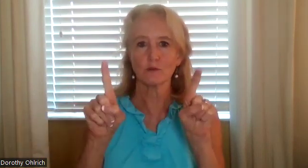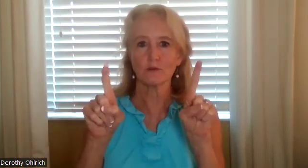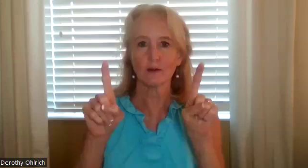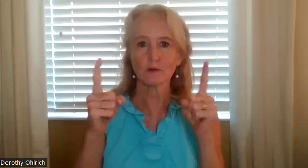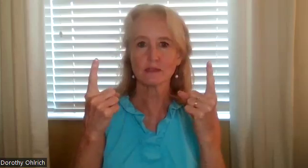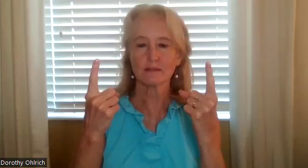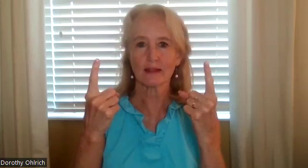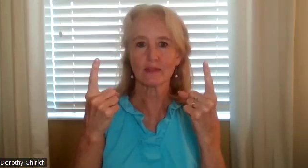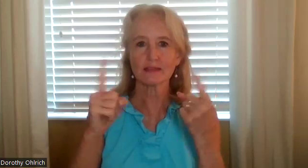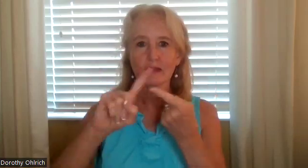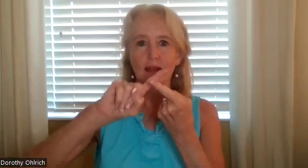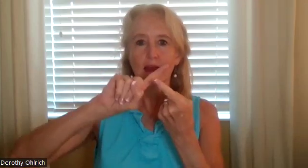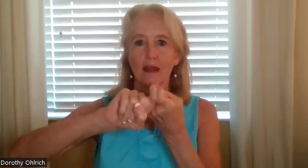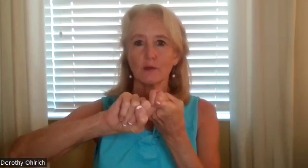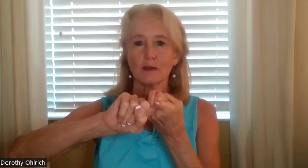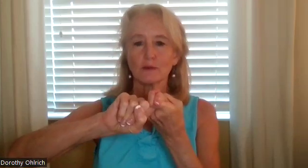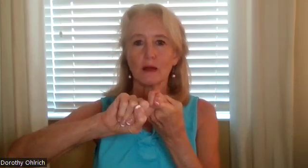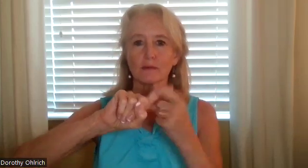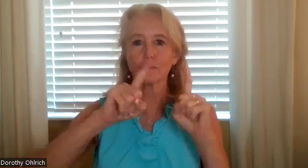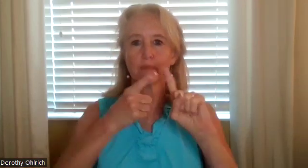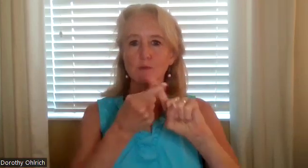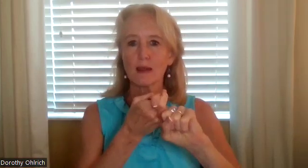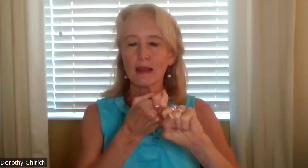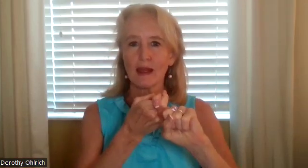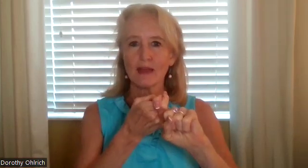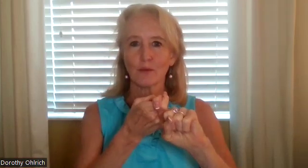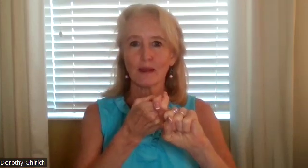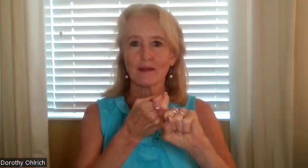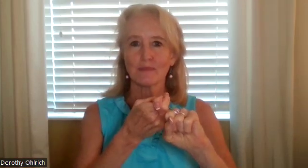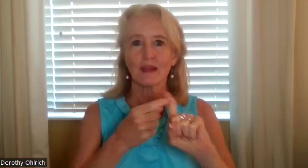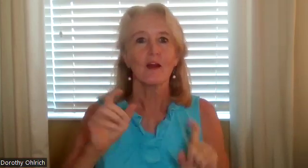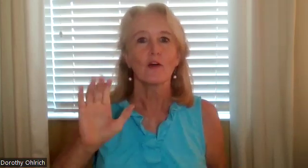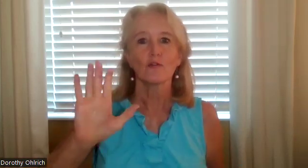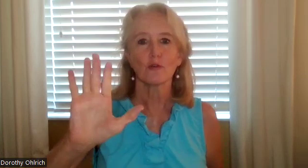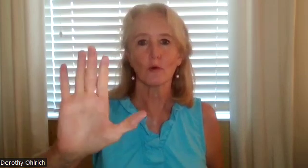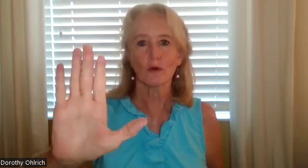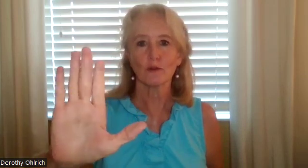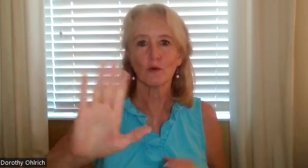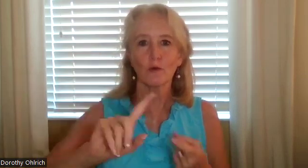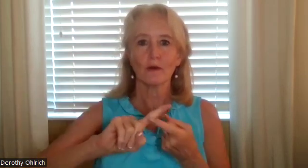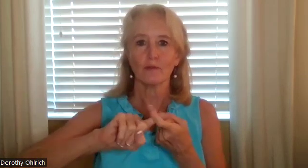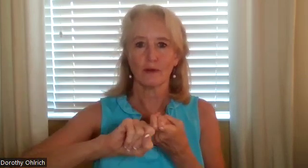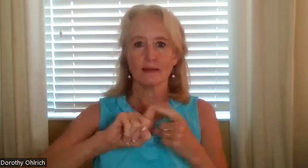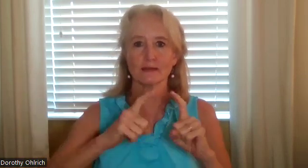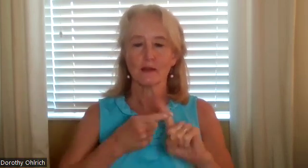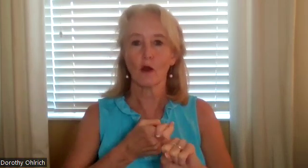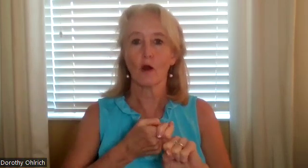2 fingers like this and you interlock them this way and that way. For your friends